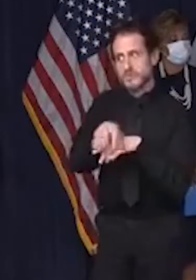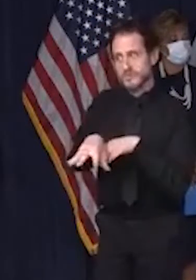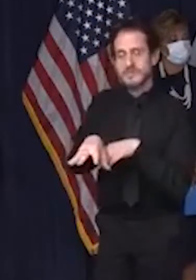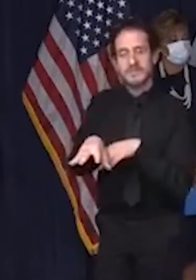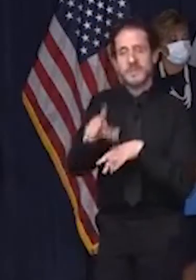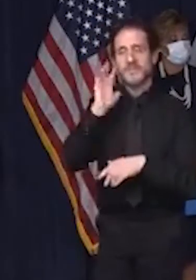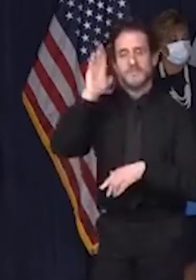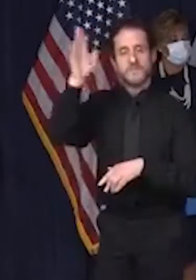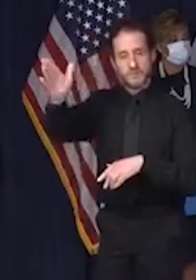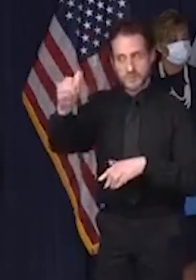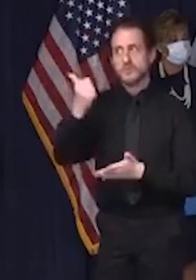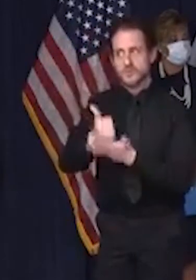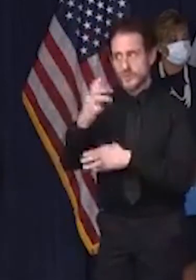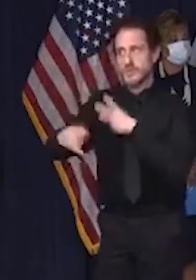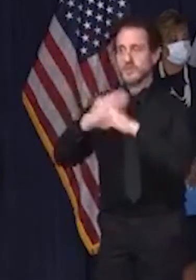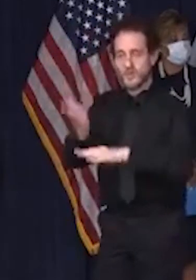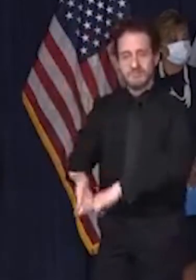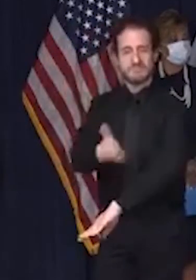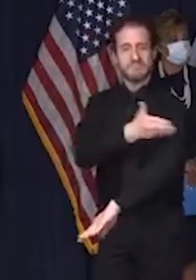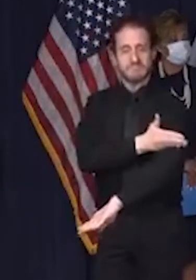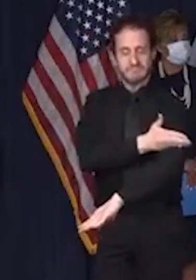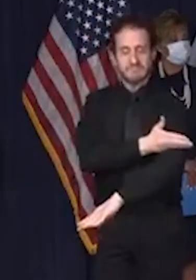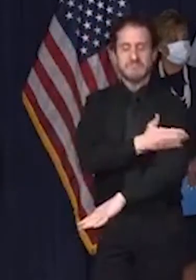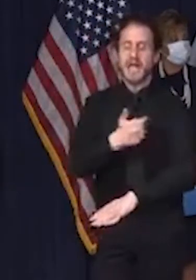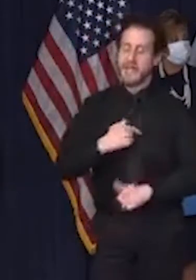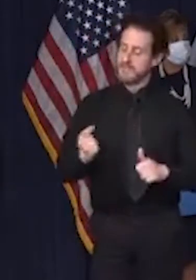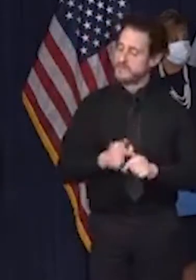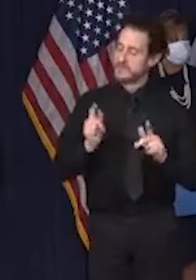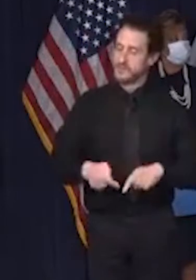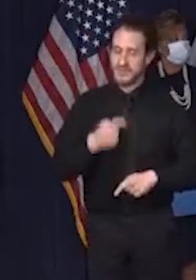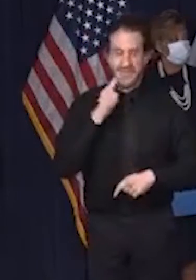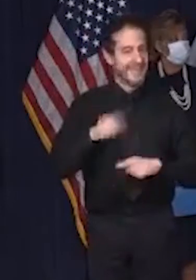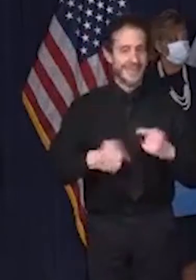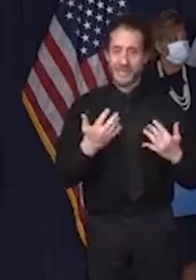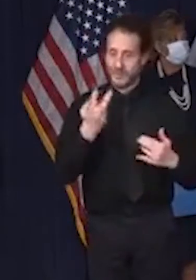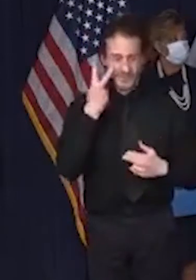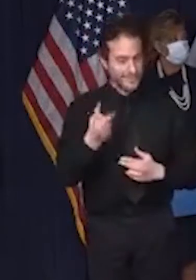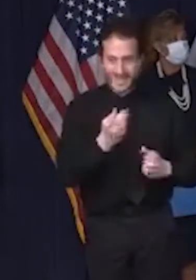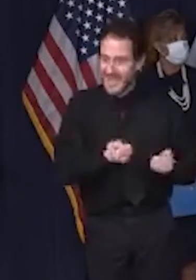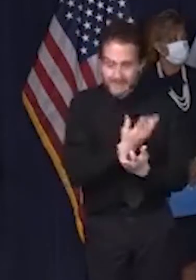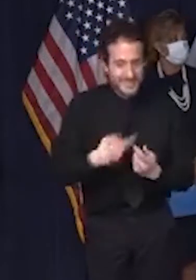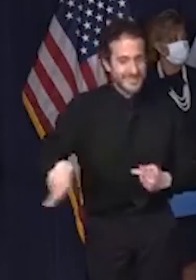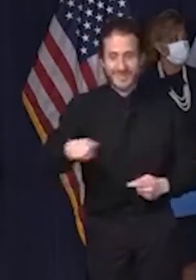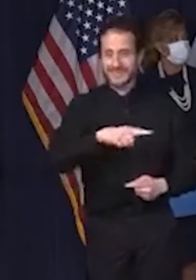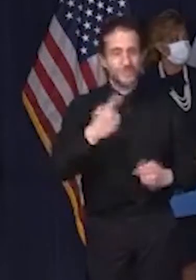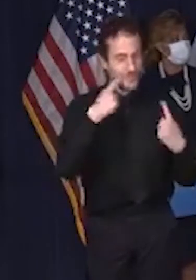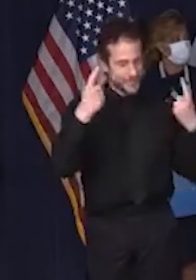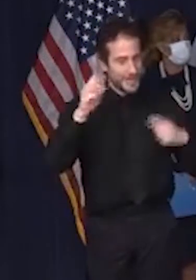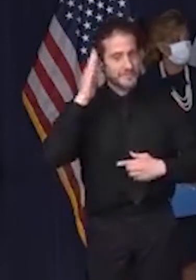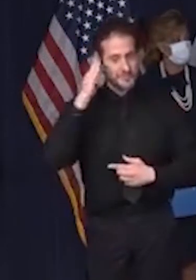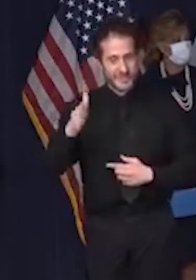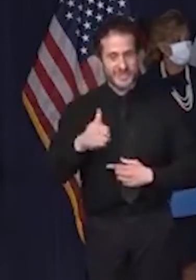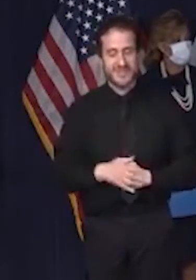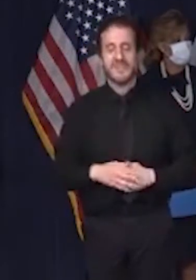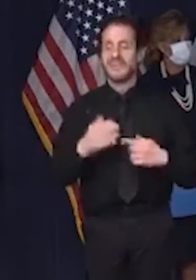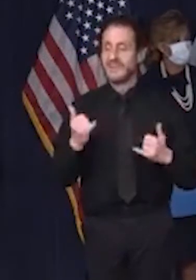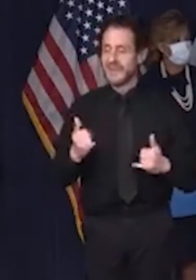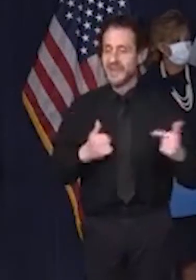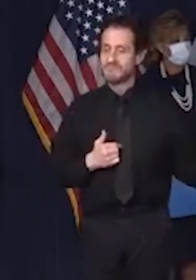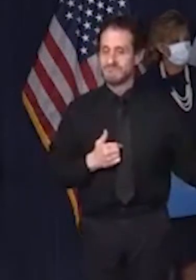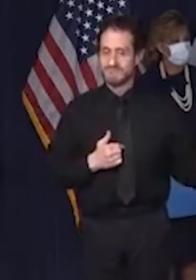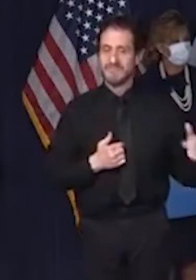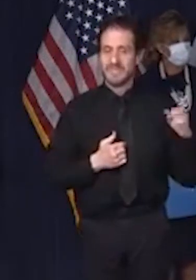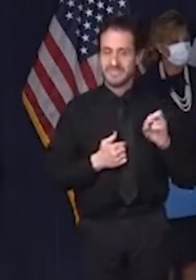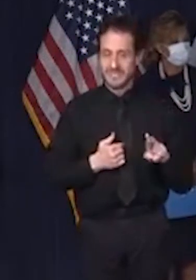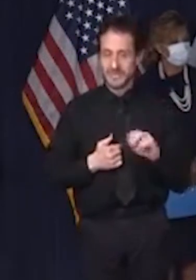future. Let me be the first to say, I can't wait to see all that you will accomplish. So now I'd like to bring up